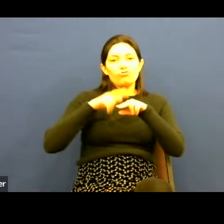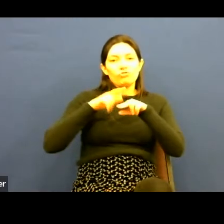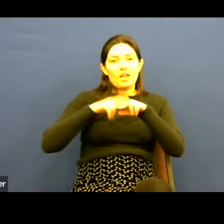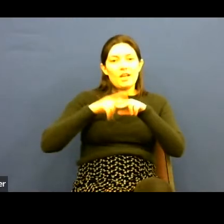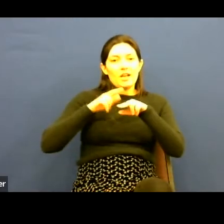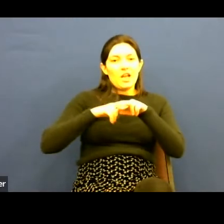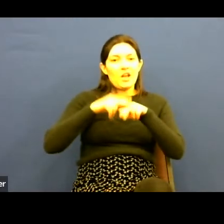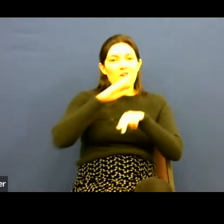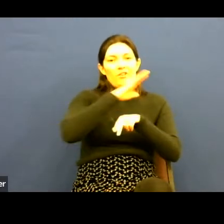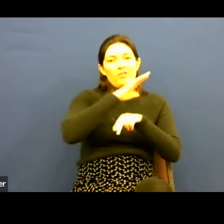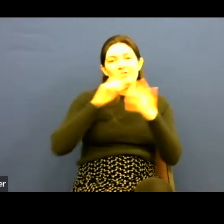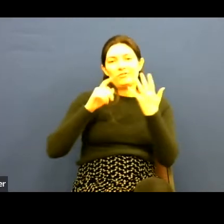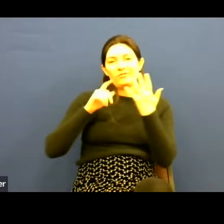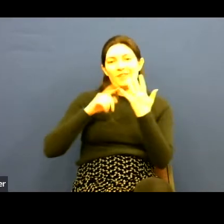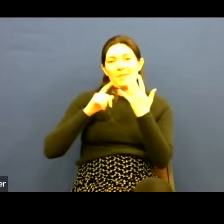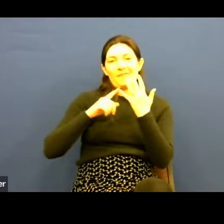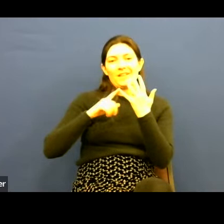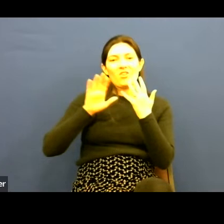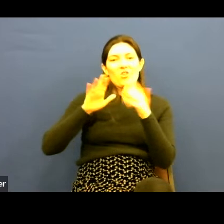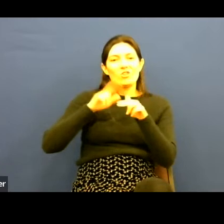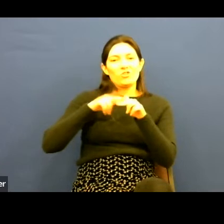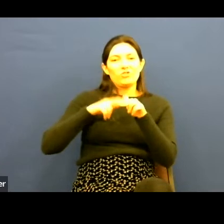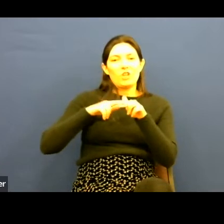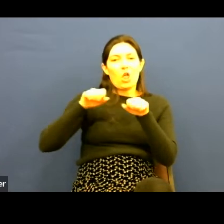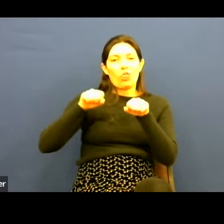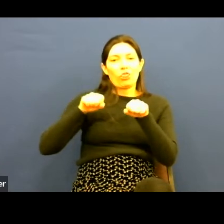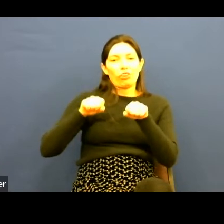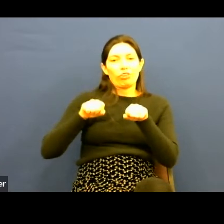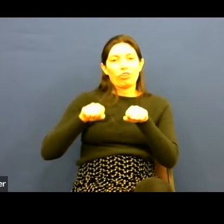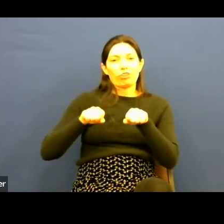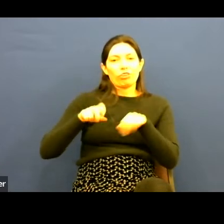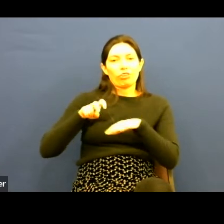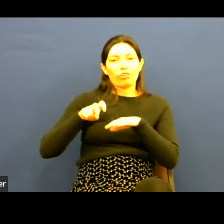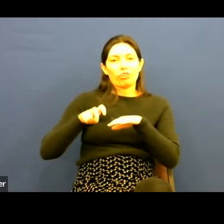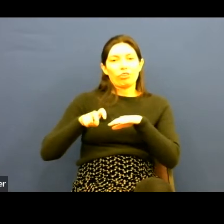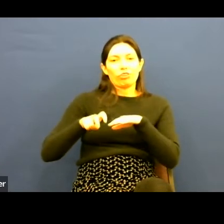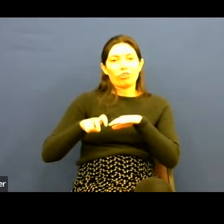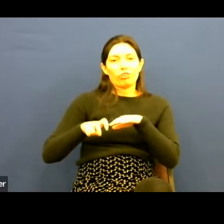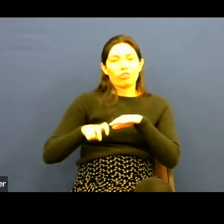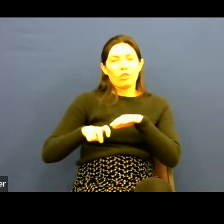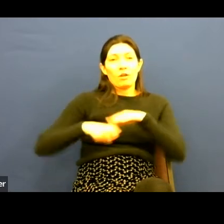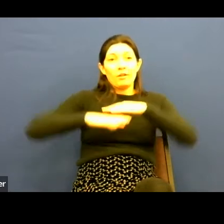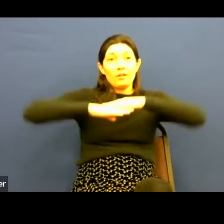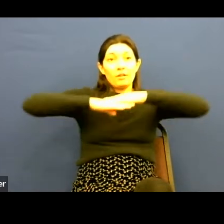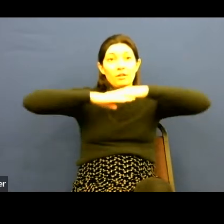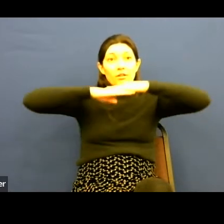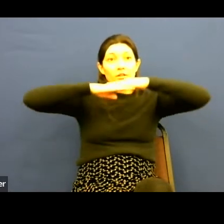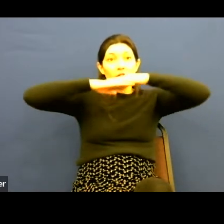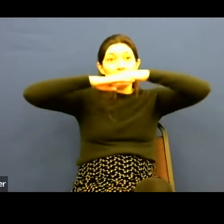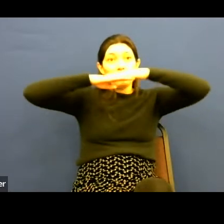And so Hmm. Sorry. Lisa's can barely see over the table. That's right.